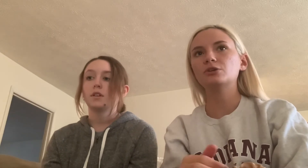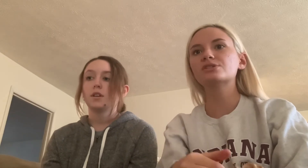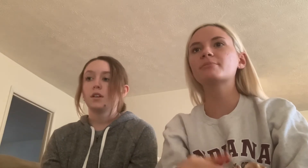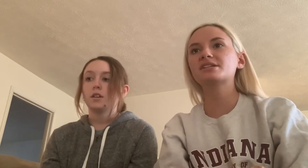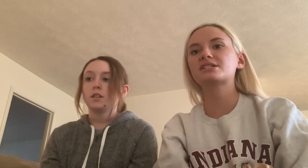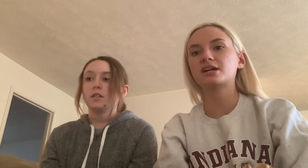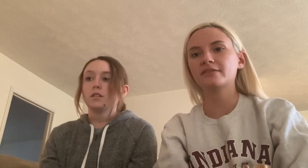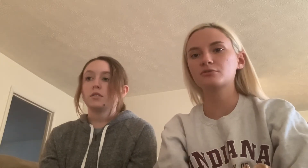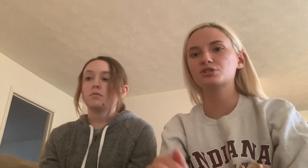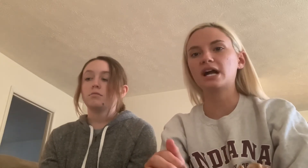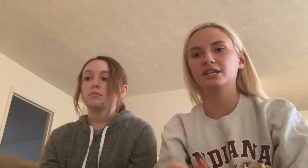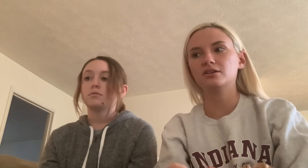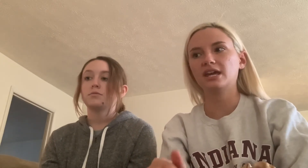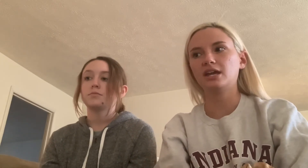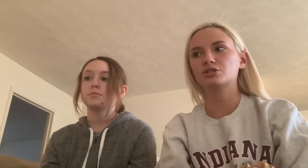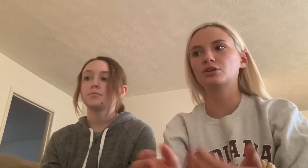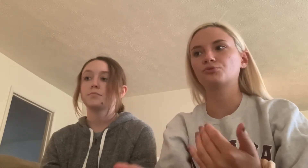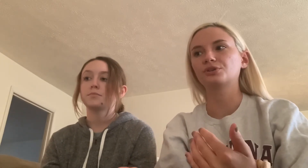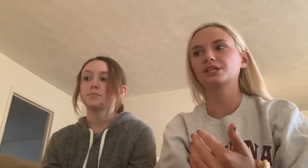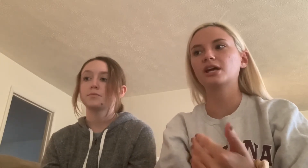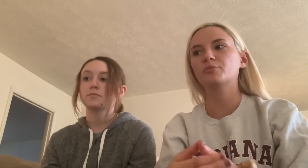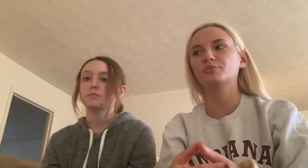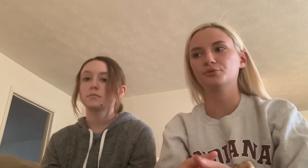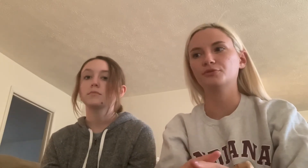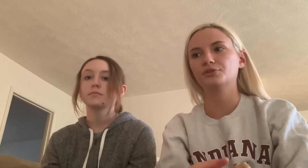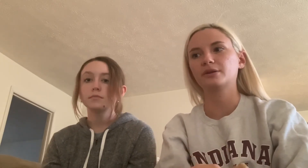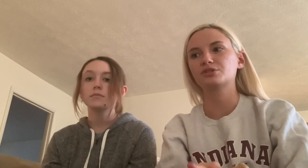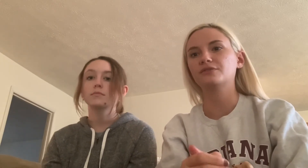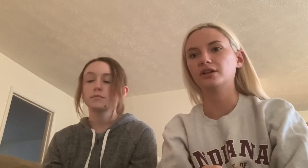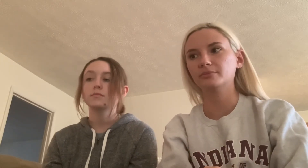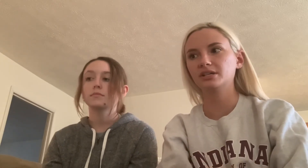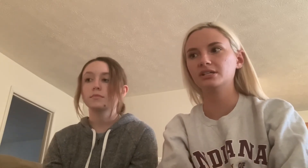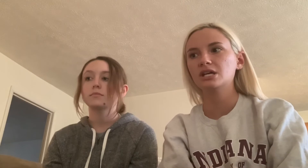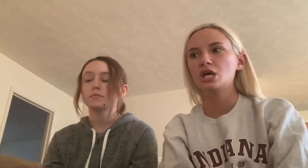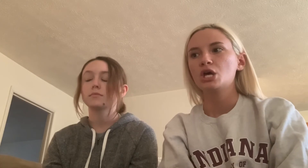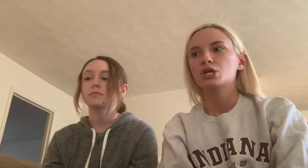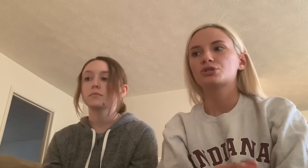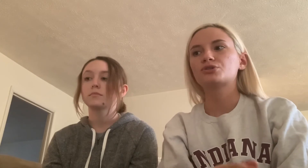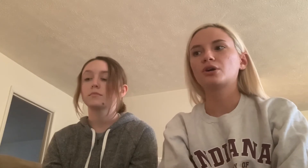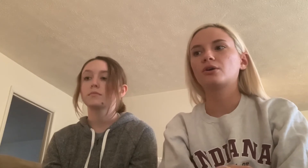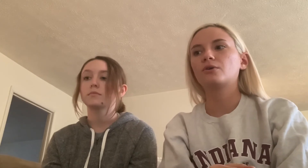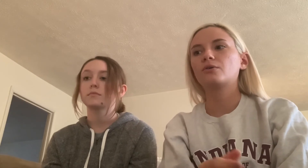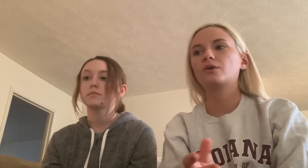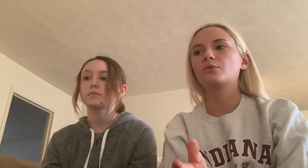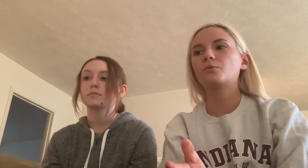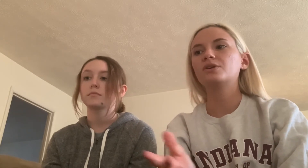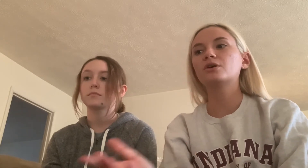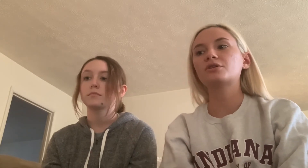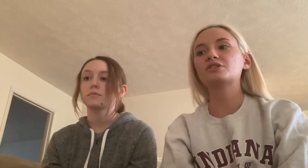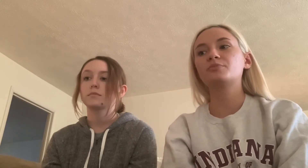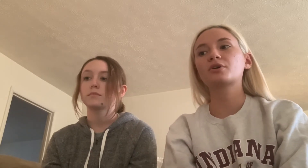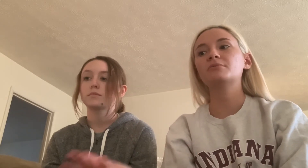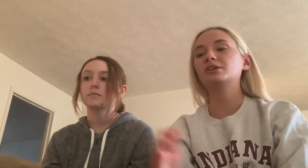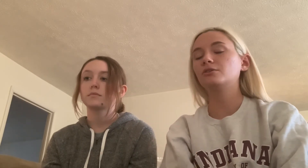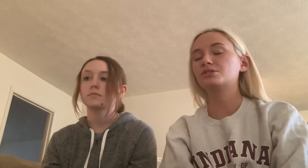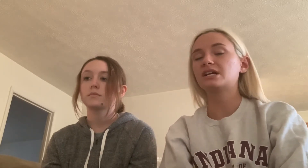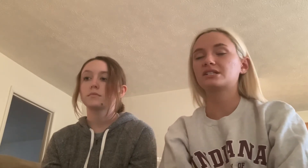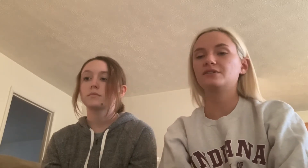basic sign language at a young age can really help improve your language development. So we know that this book can be used in activities for a